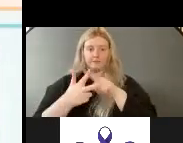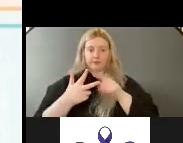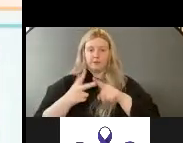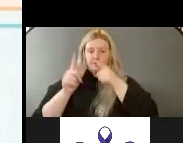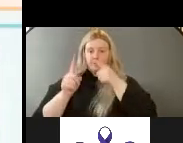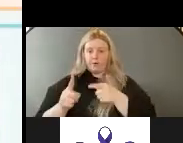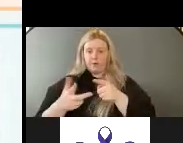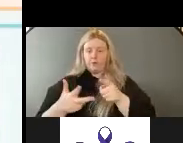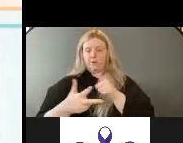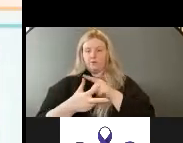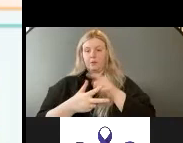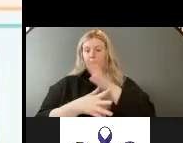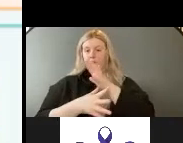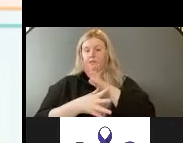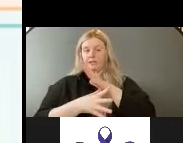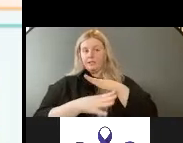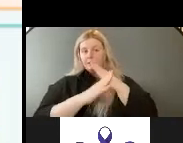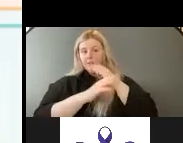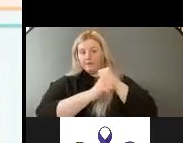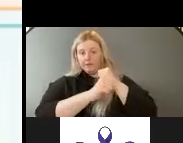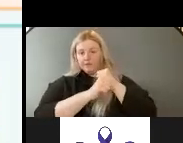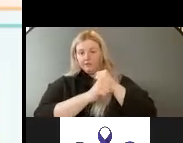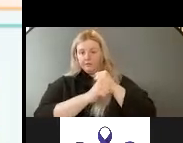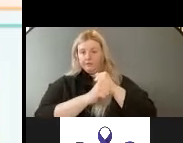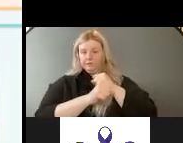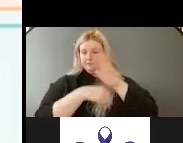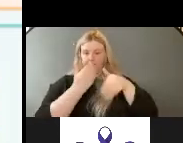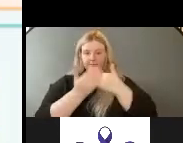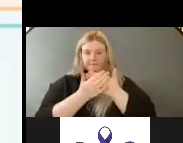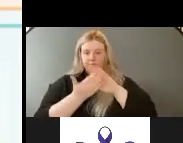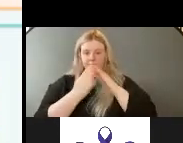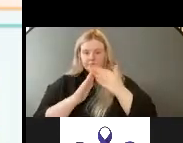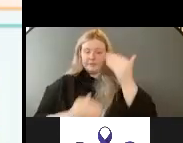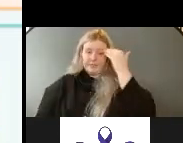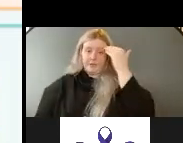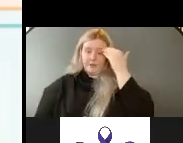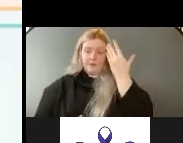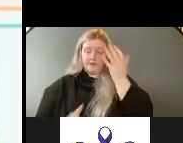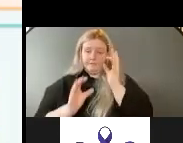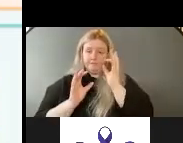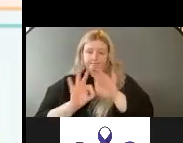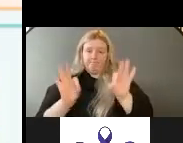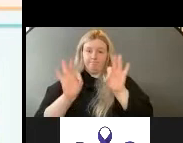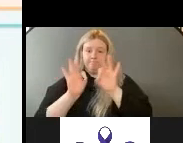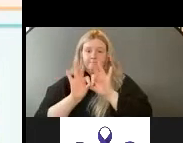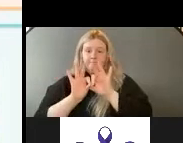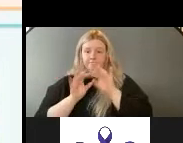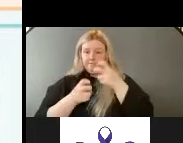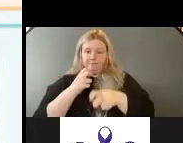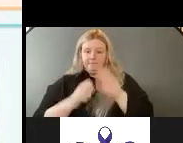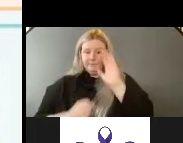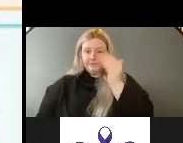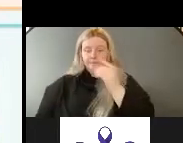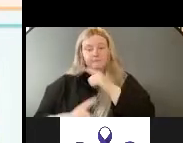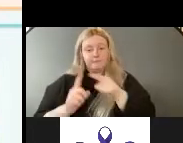Prioritizing prevention in every community. This is, I know, it's a big deal that we're talking about. But if the work happens